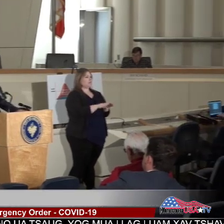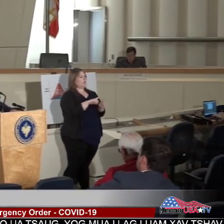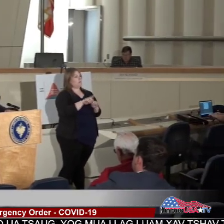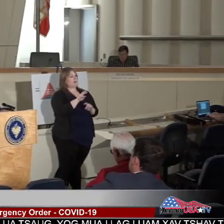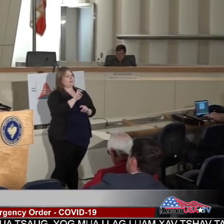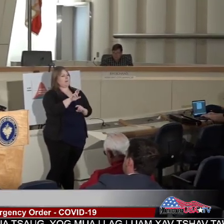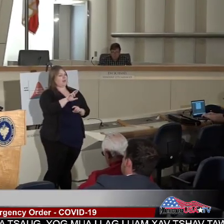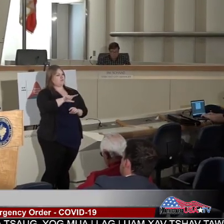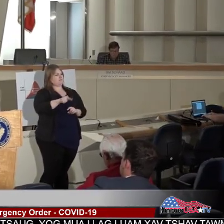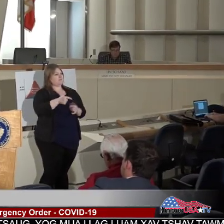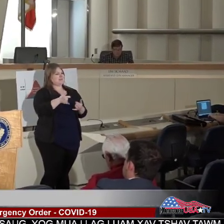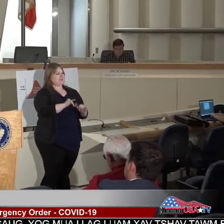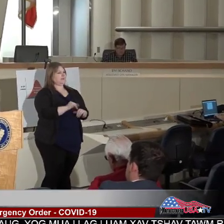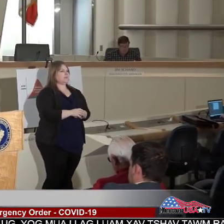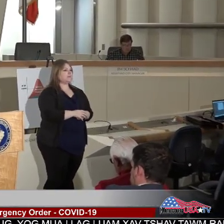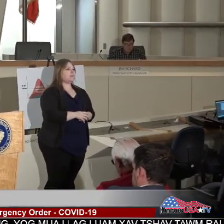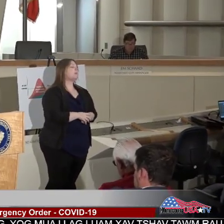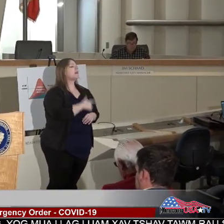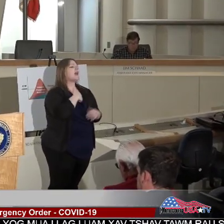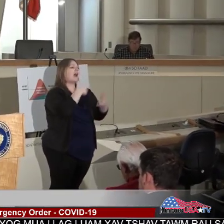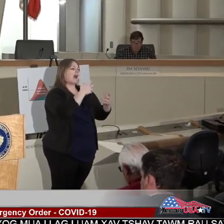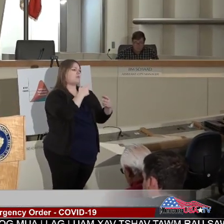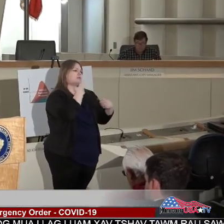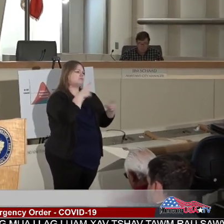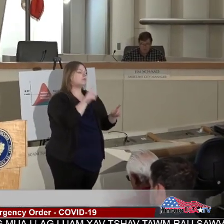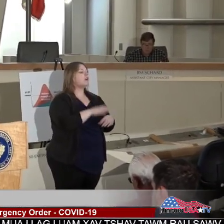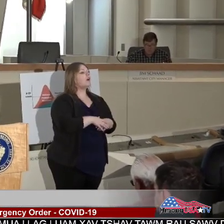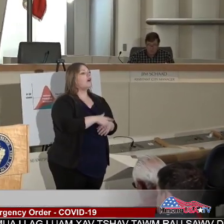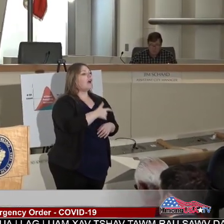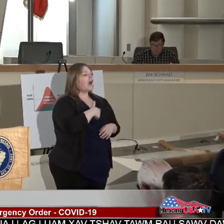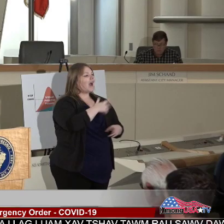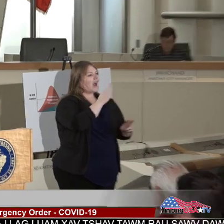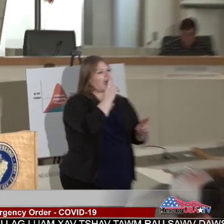floor with the reporters. I just want to say I respect